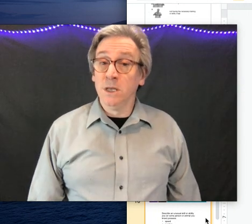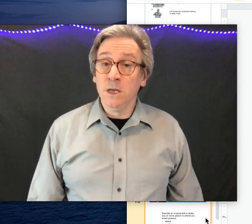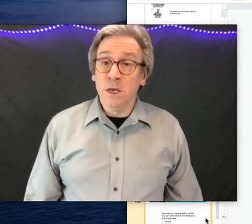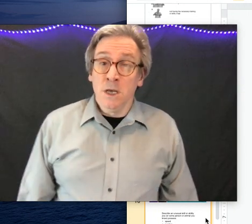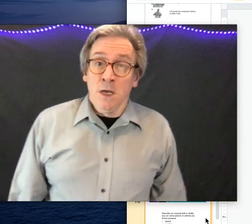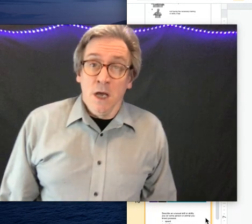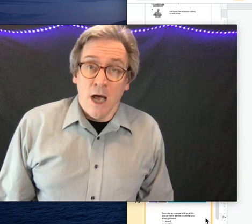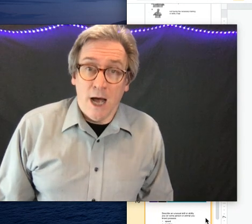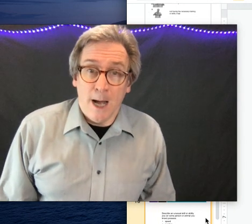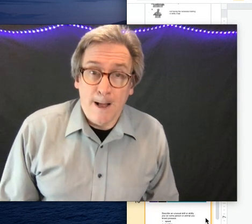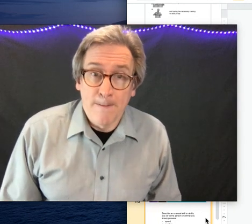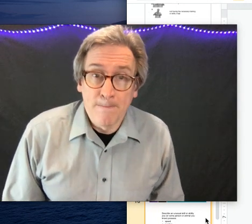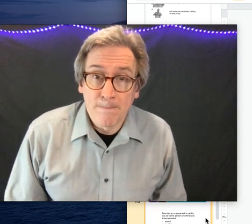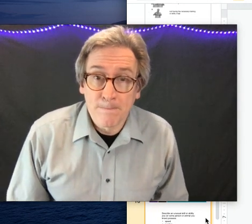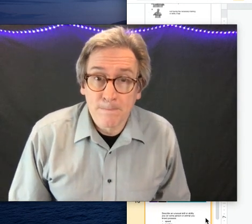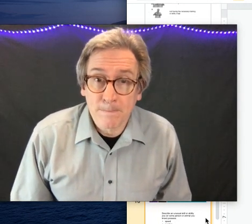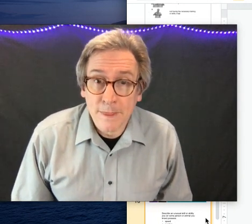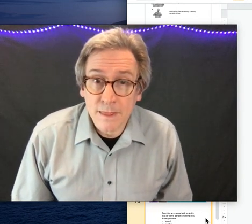them.